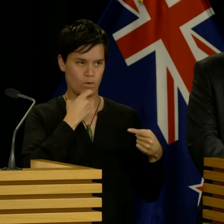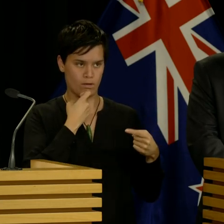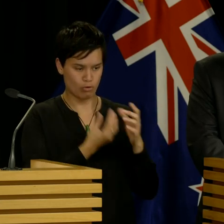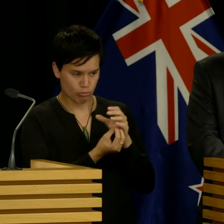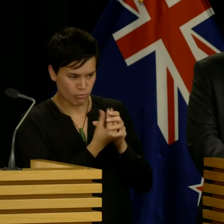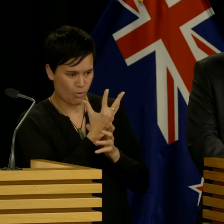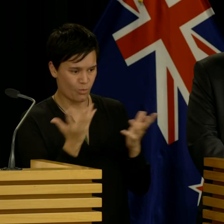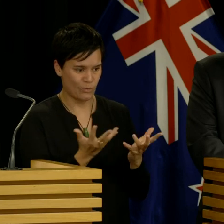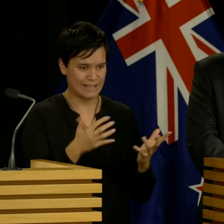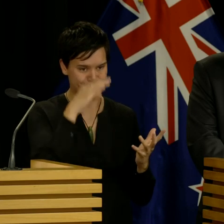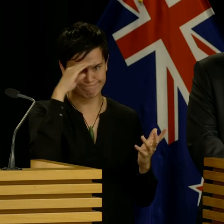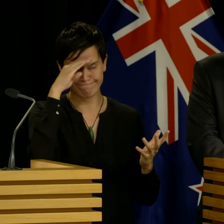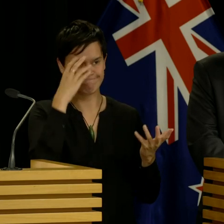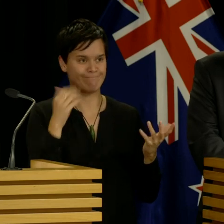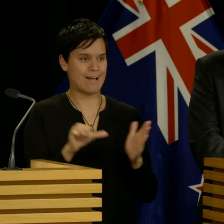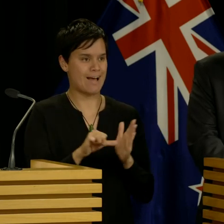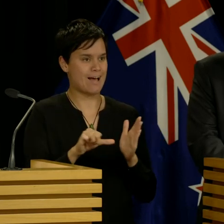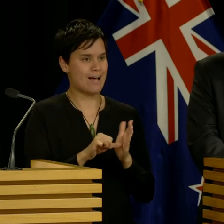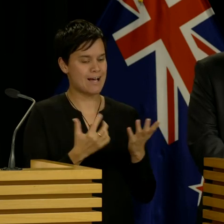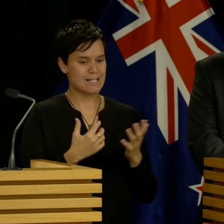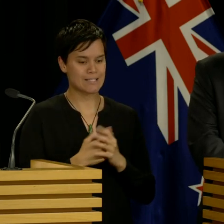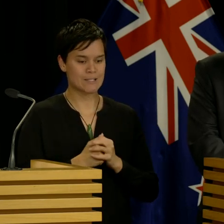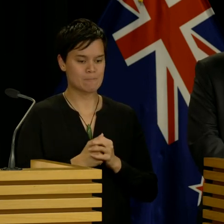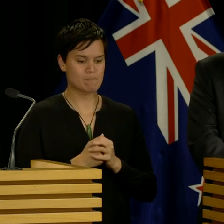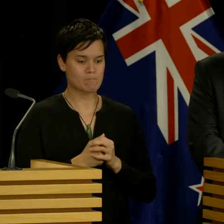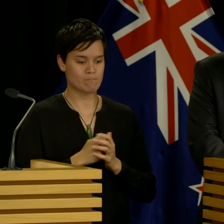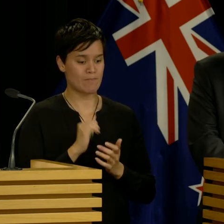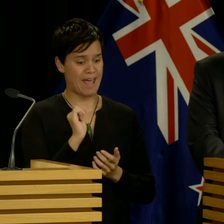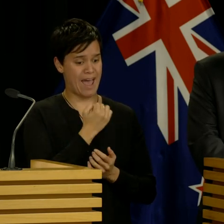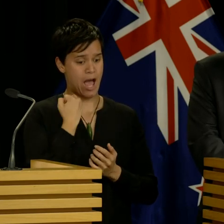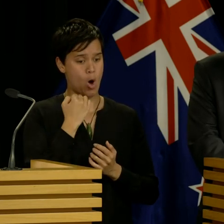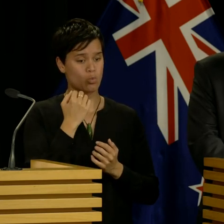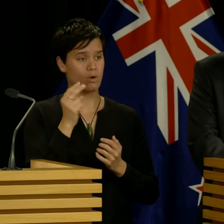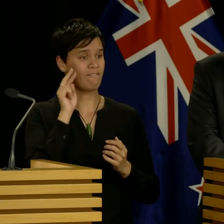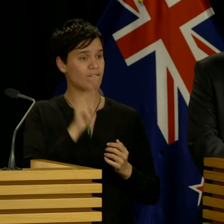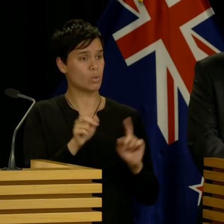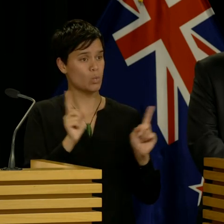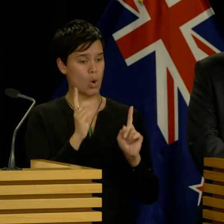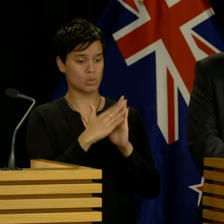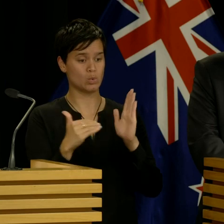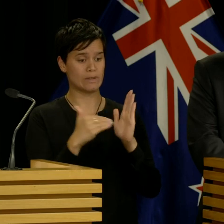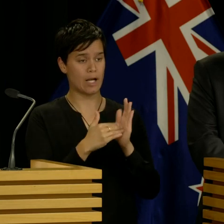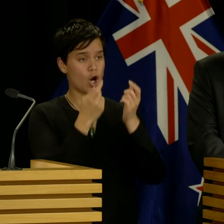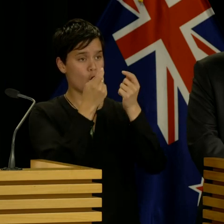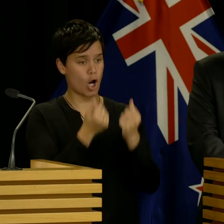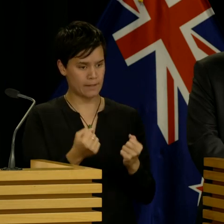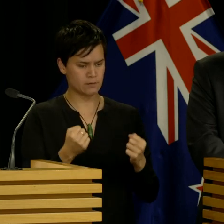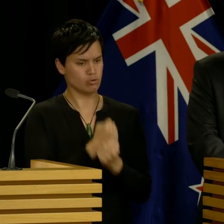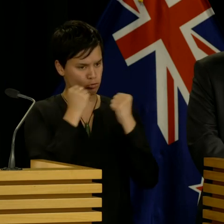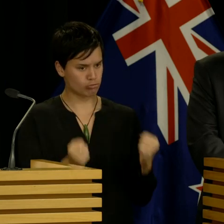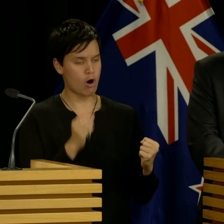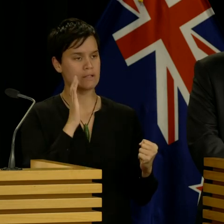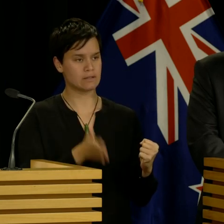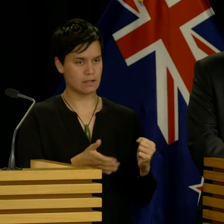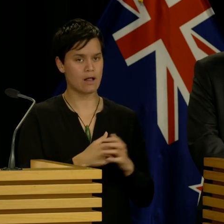find. I don't think we're in a position right now to alter the view that we've been given, which is that the New Zealand economy remains robust. So we